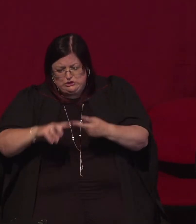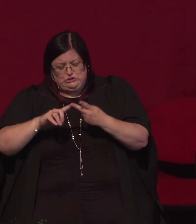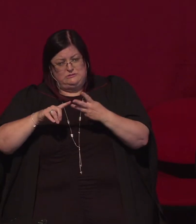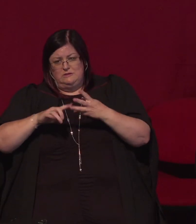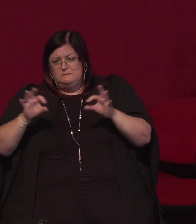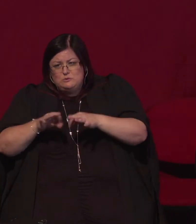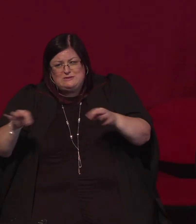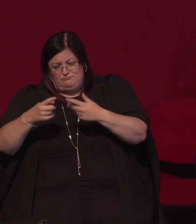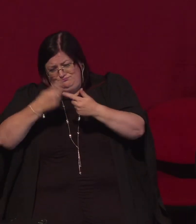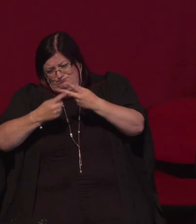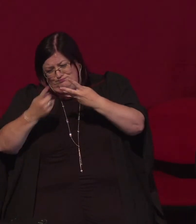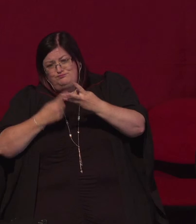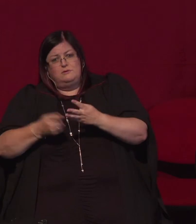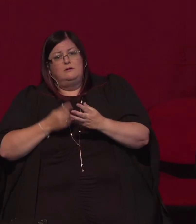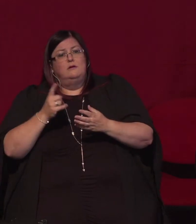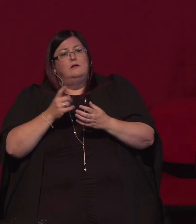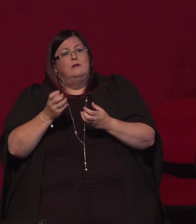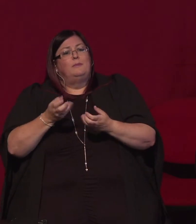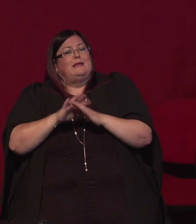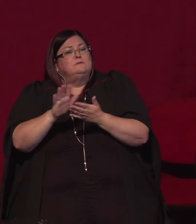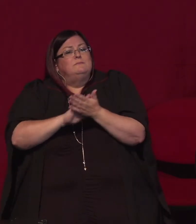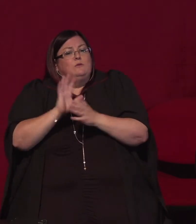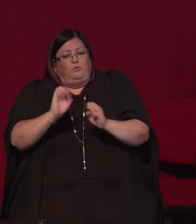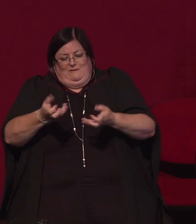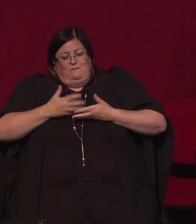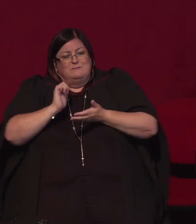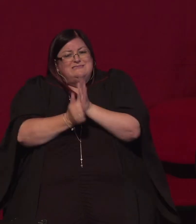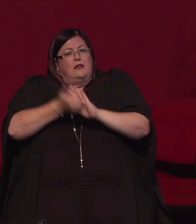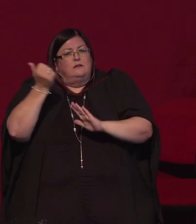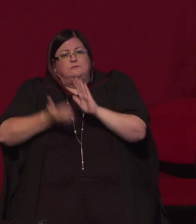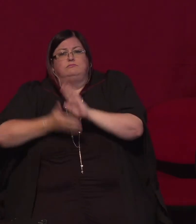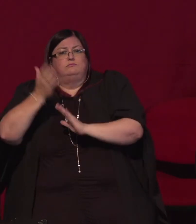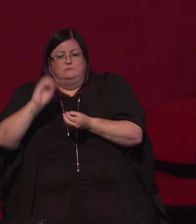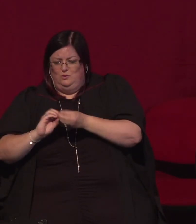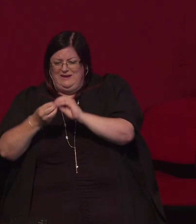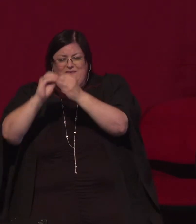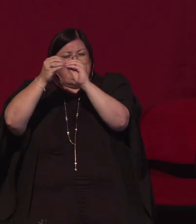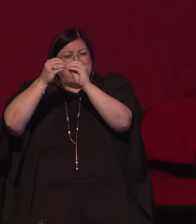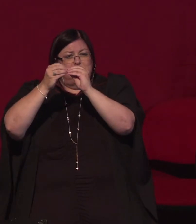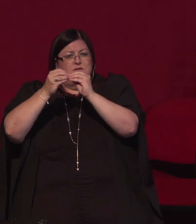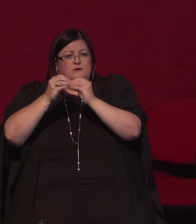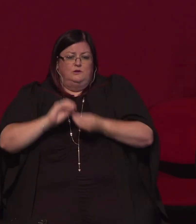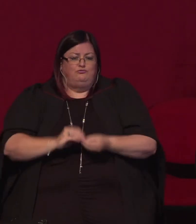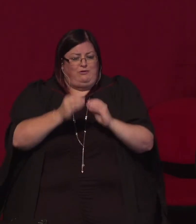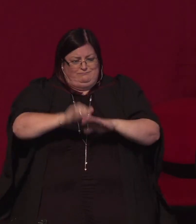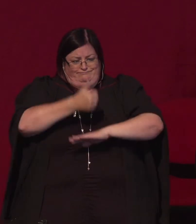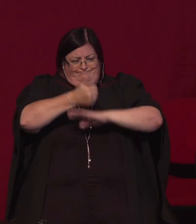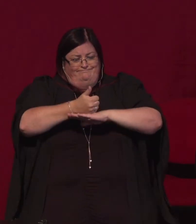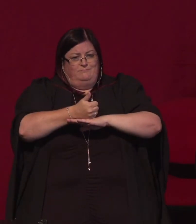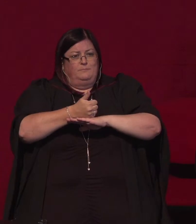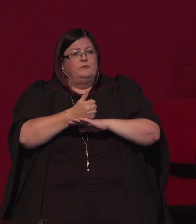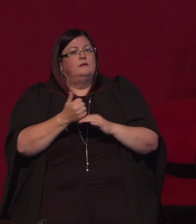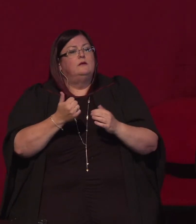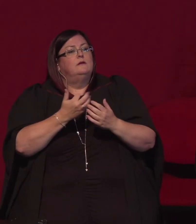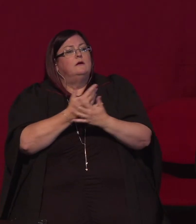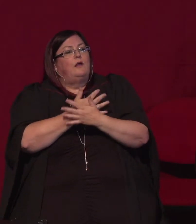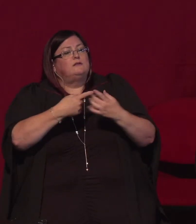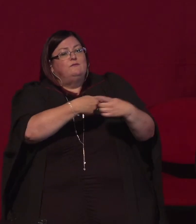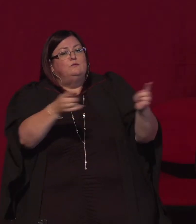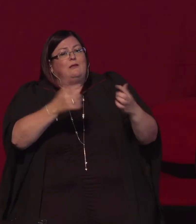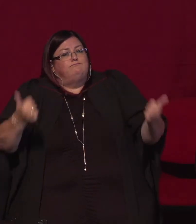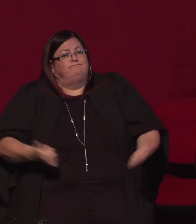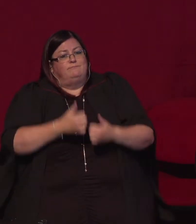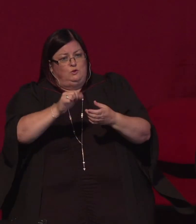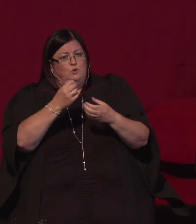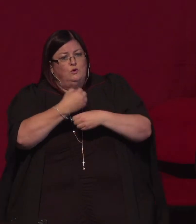the skills to go and innovate and create. Now, most of you are graduating and finishing your formal education.